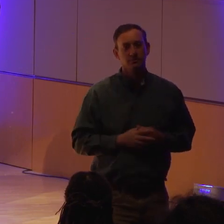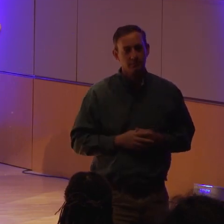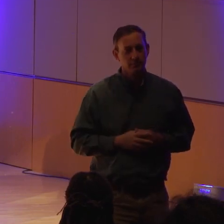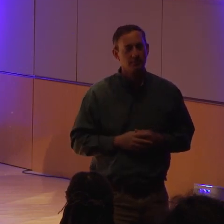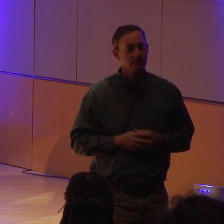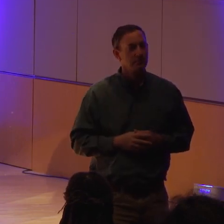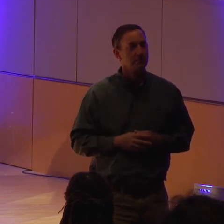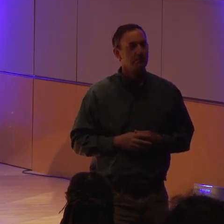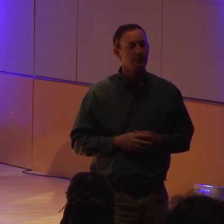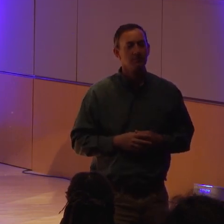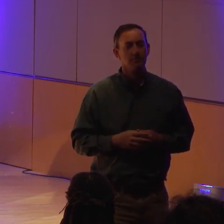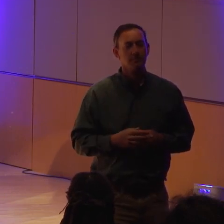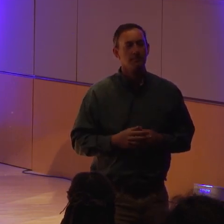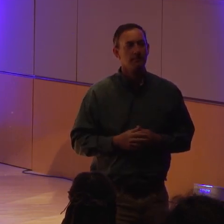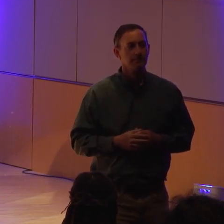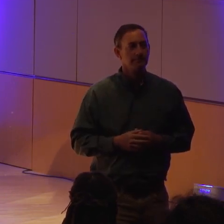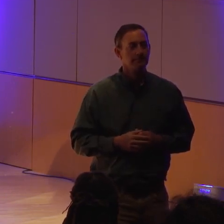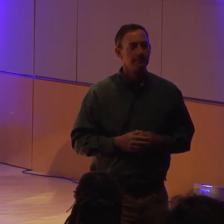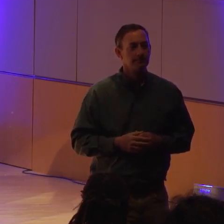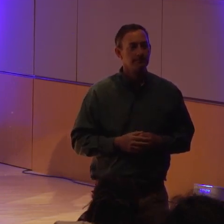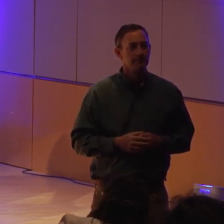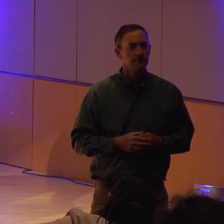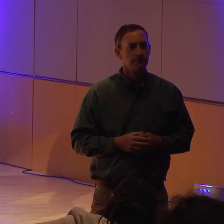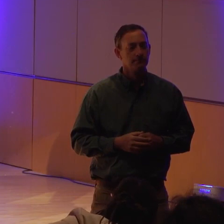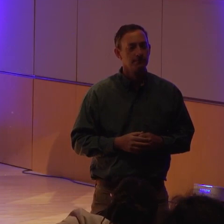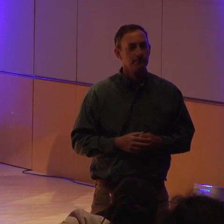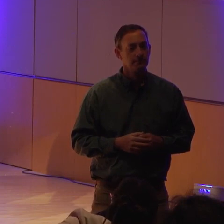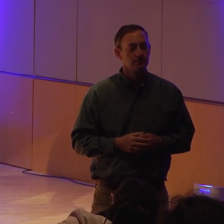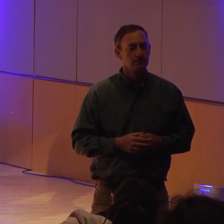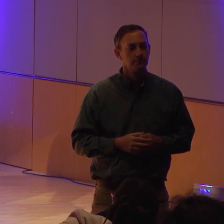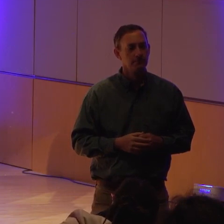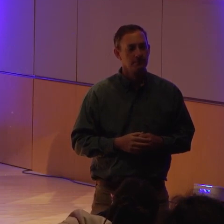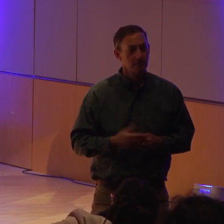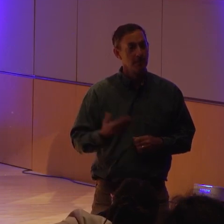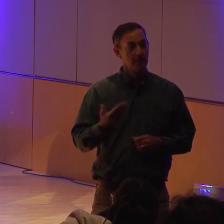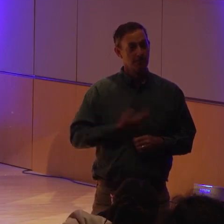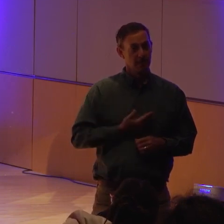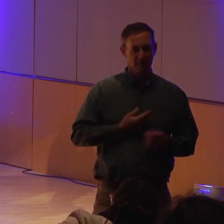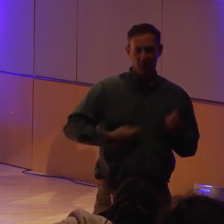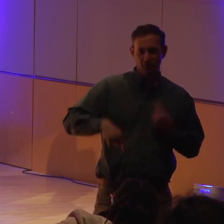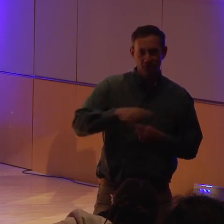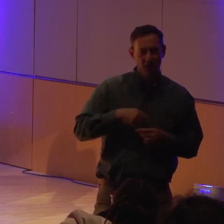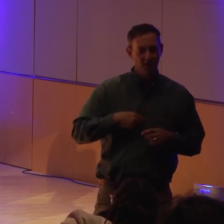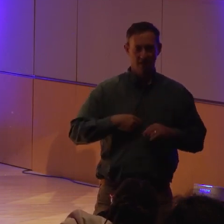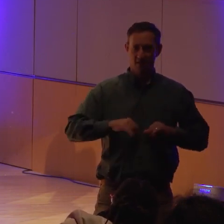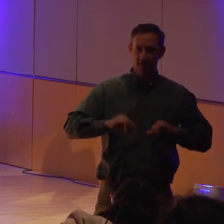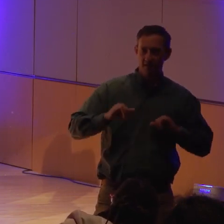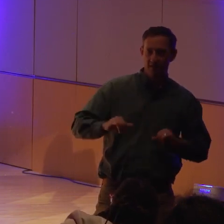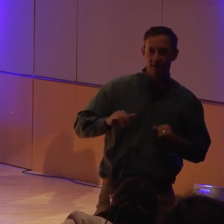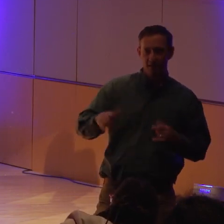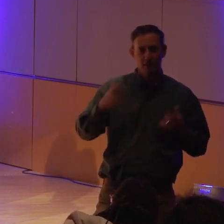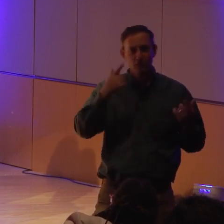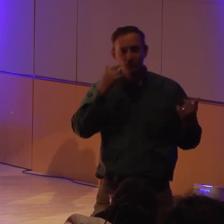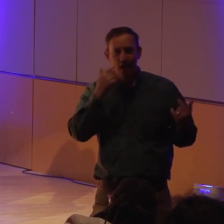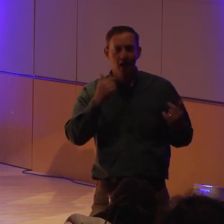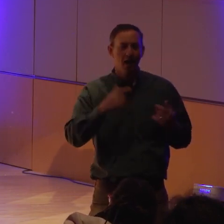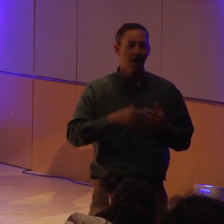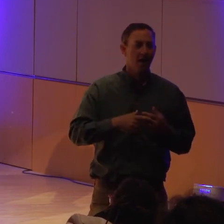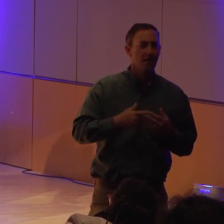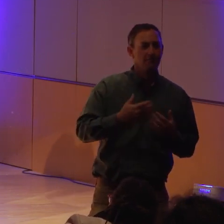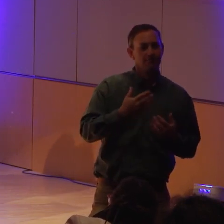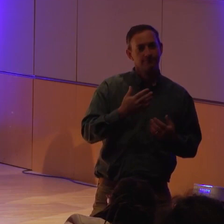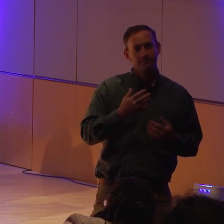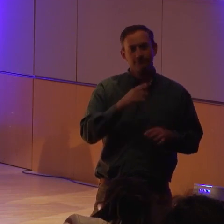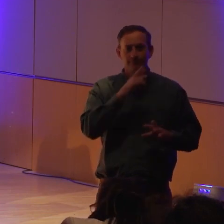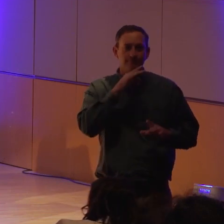in a moment of just, you know, reality when babies are around, because their cry, their Googling, their laughter